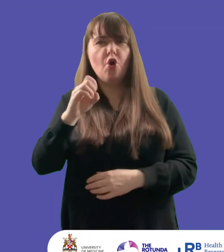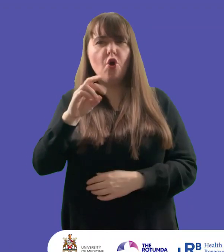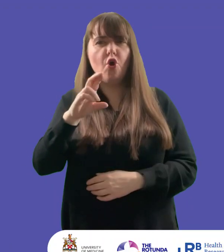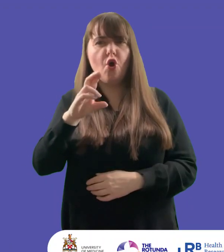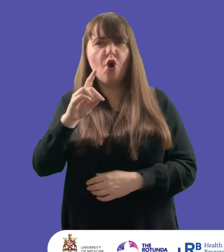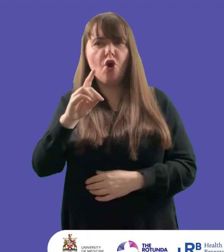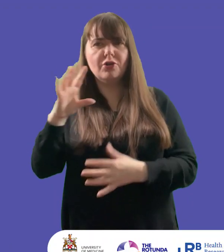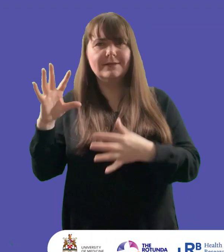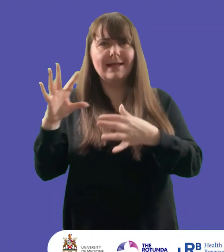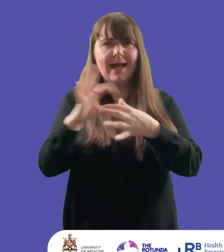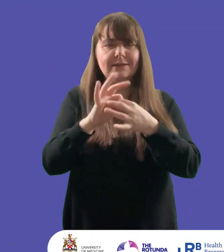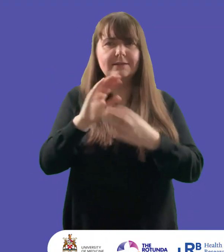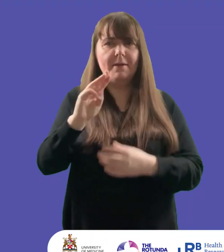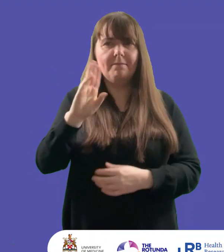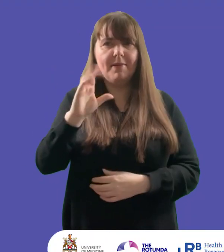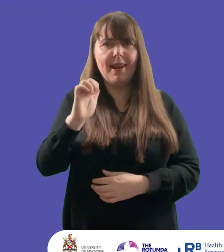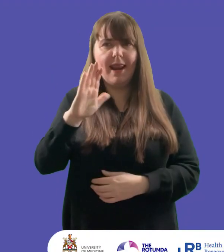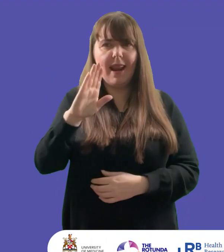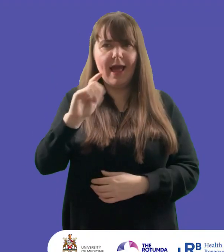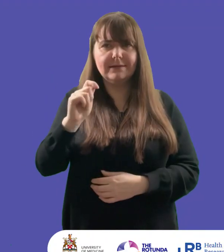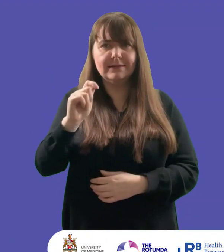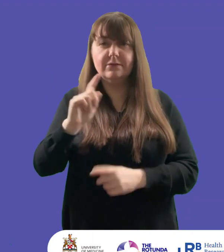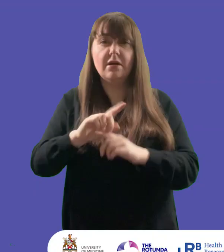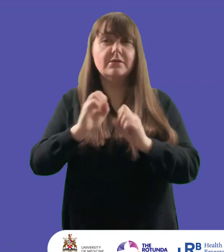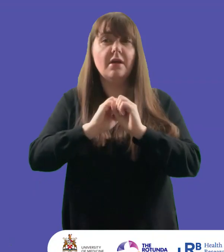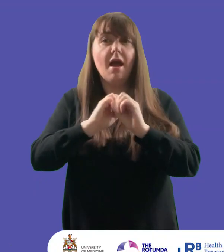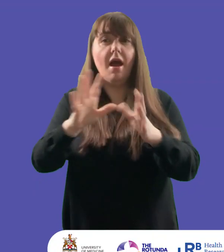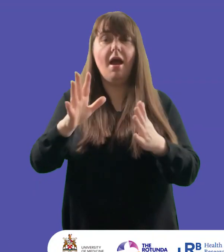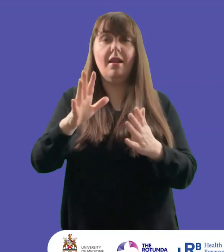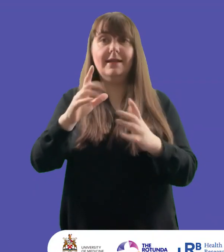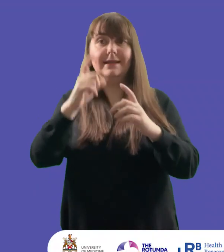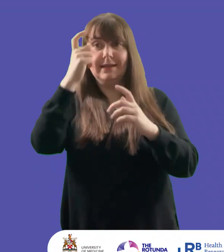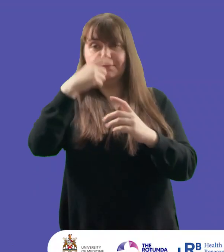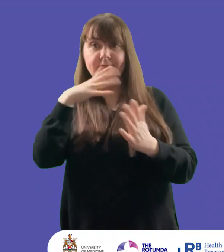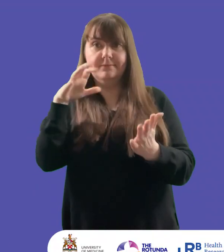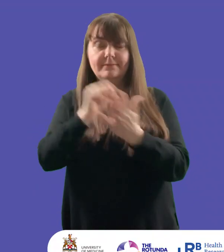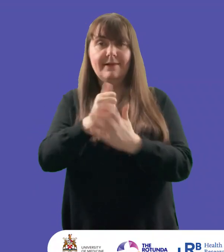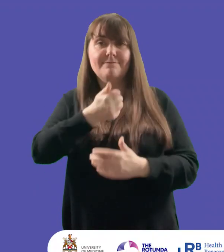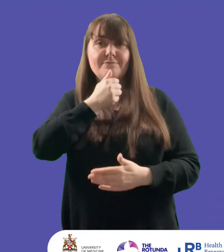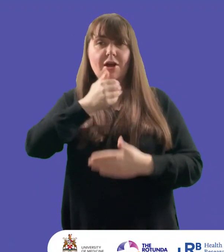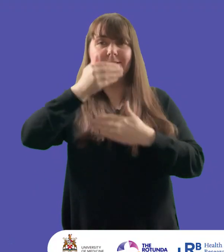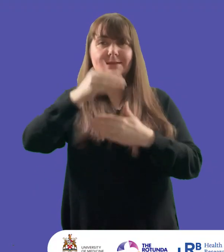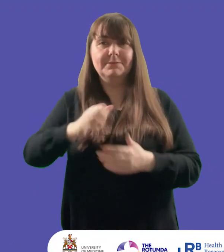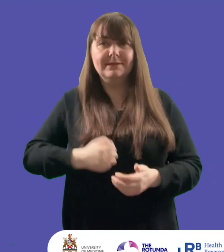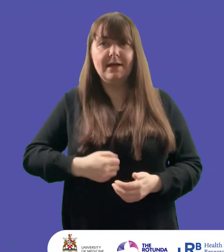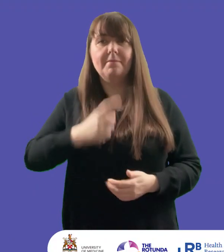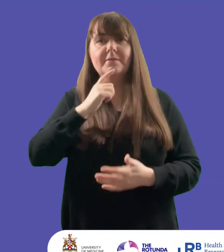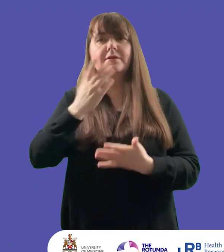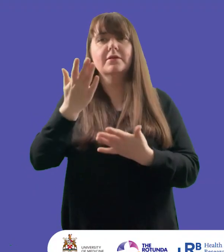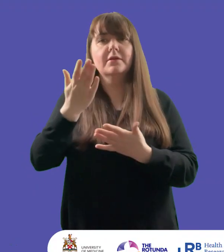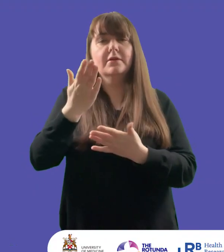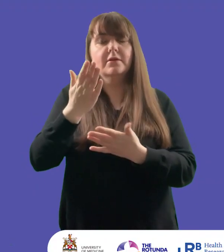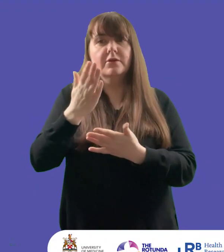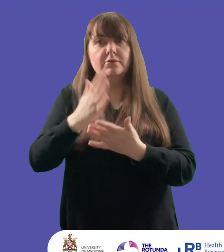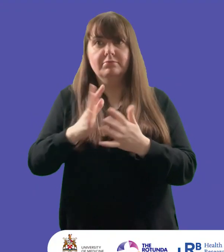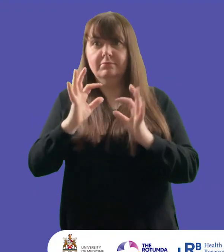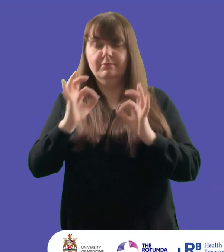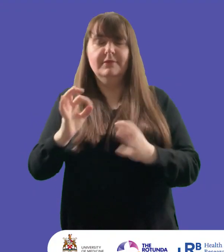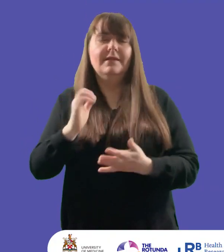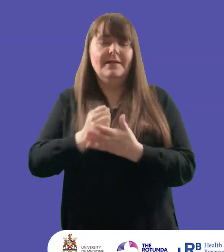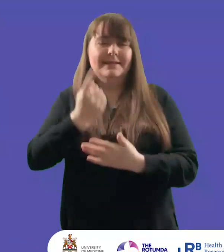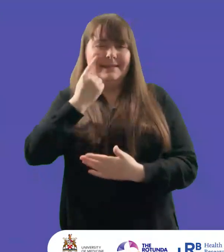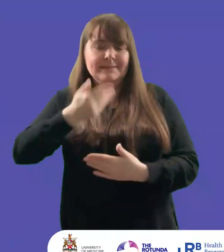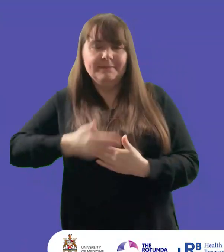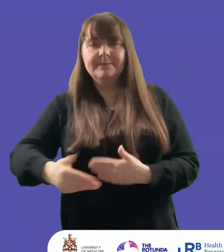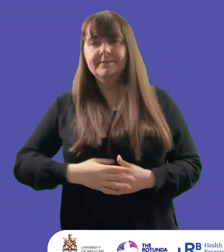placenta as well. Not all of those images are possible to get on the first trimester for every lady, but certainly that would be for an optimal booking